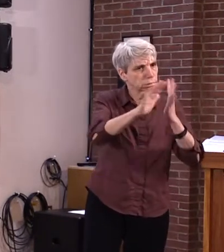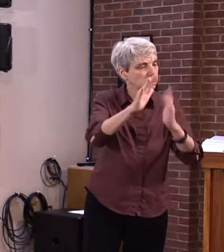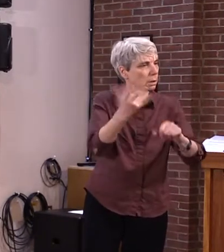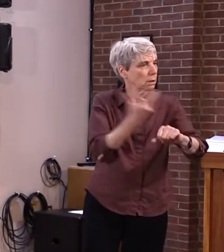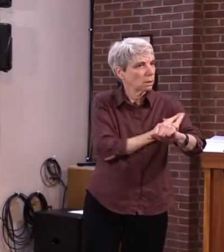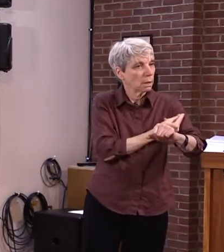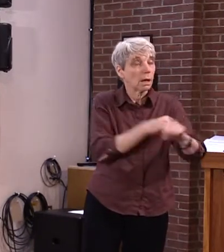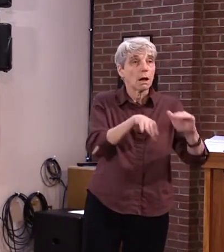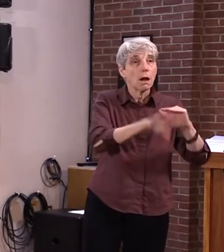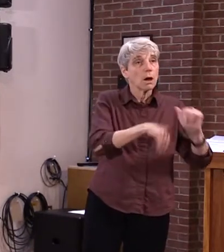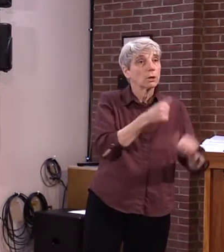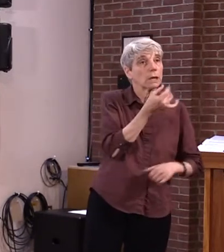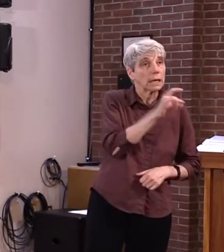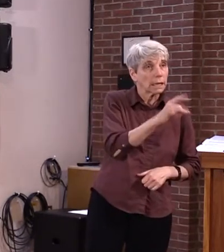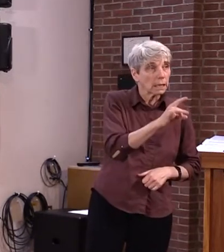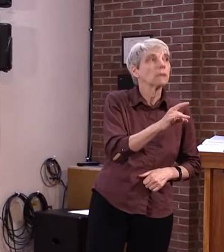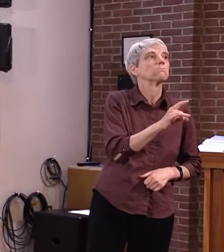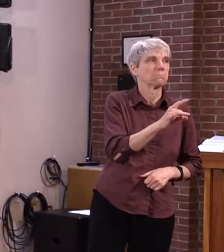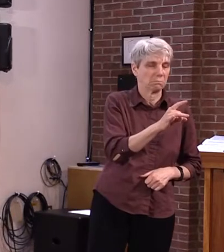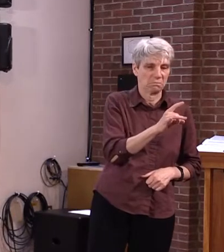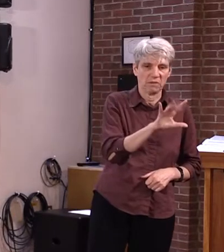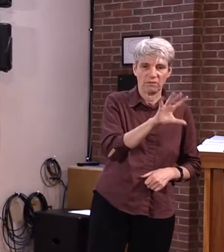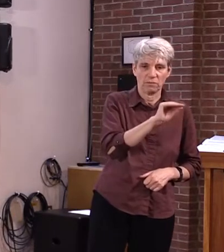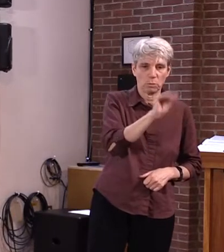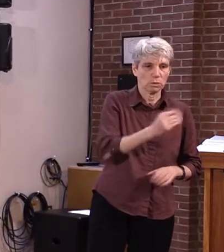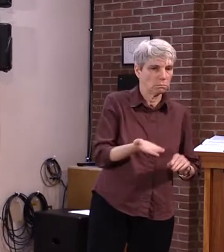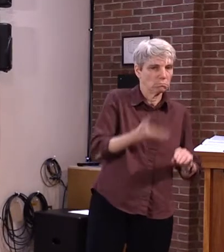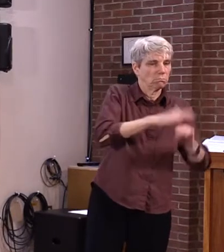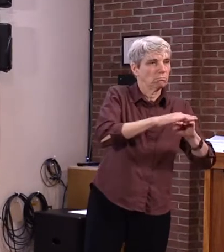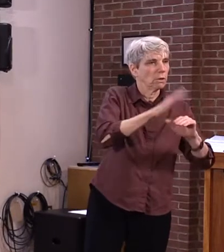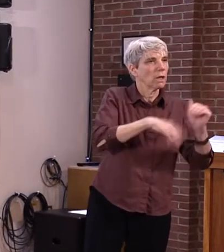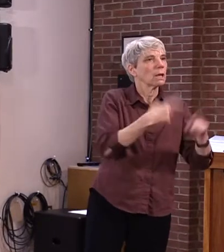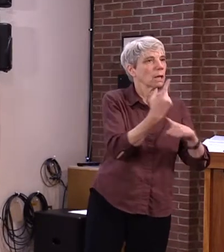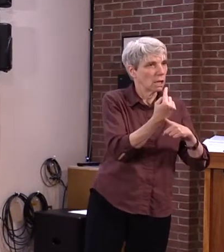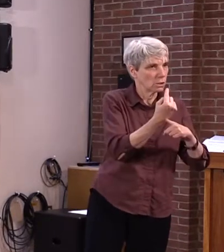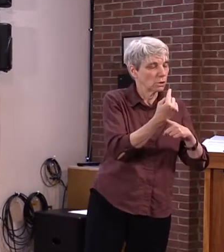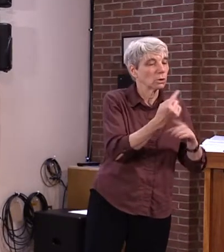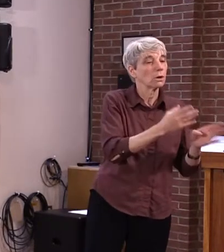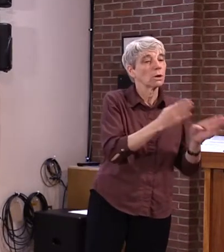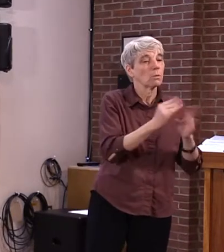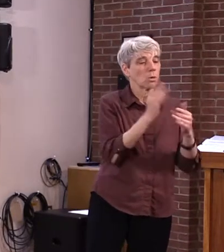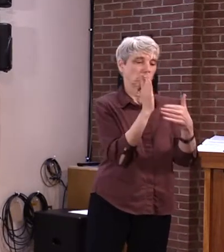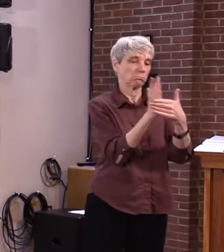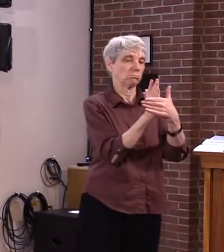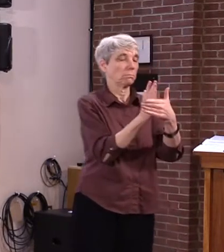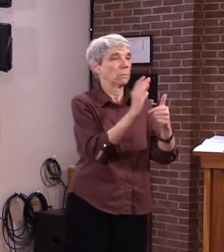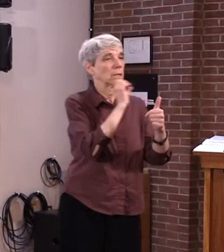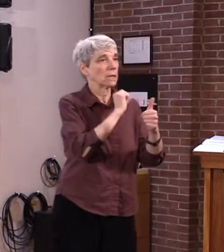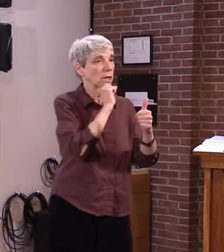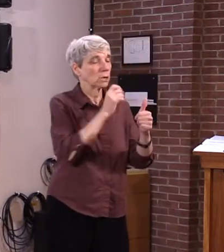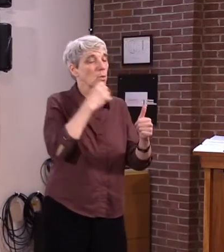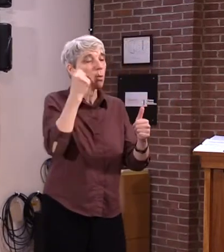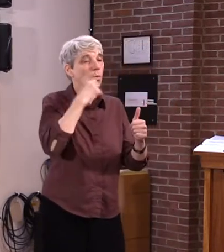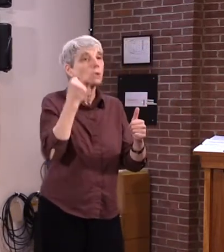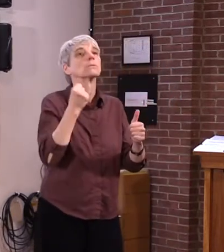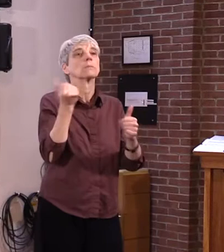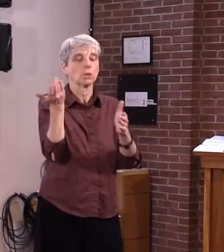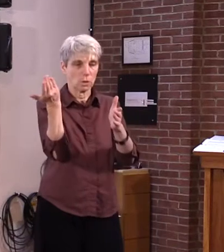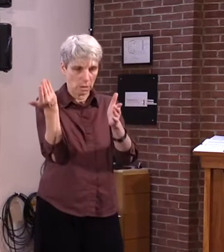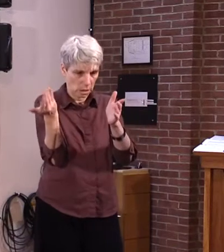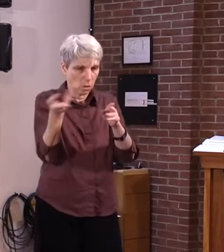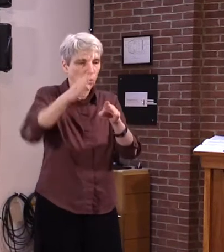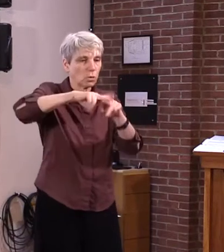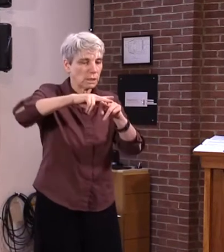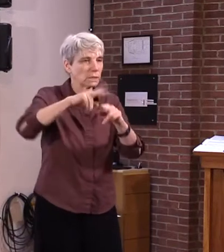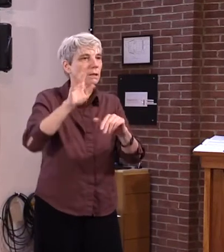under 18 years old, are up significantly, about 50% compared to last year. Those that are more middle age and older are also up compared to